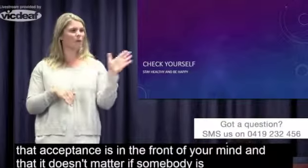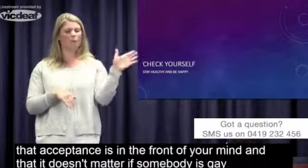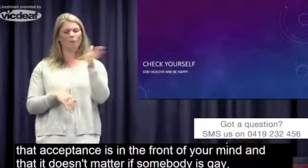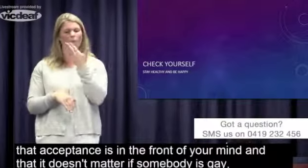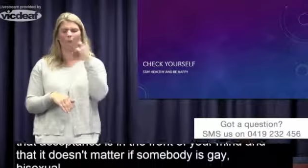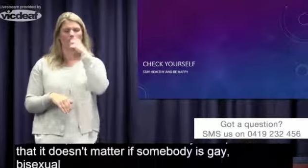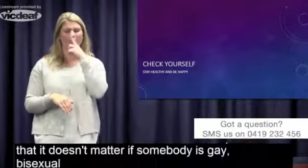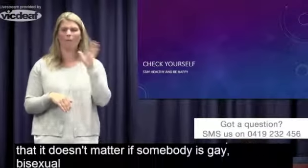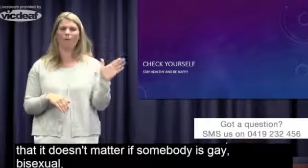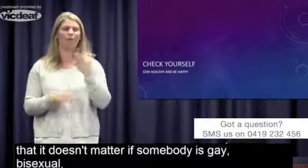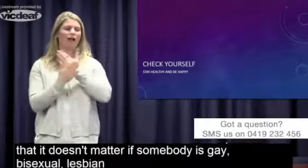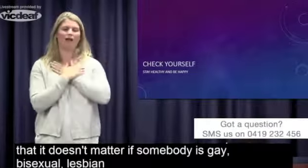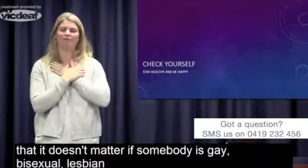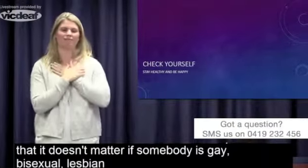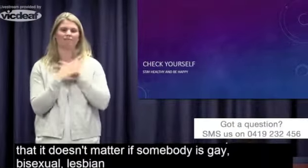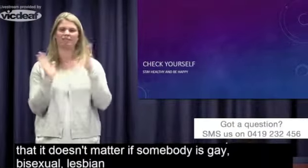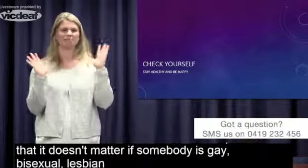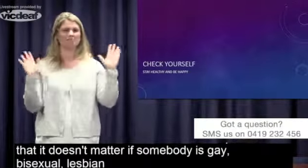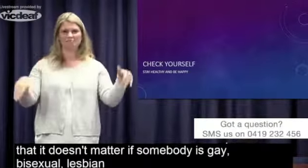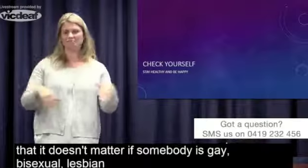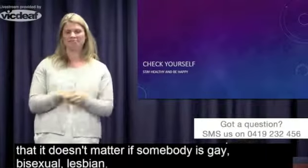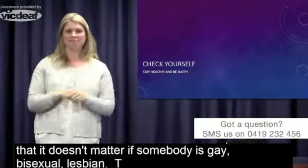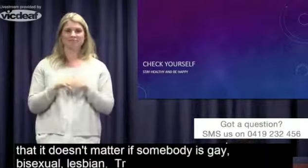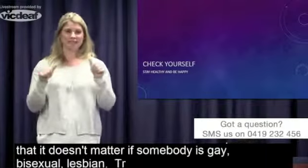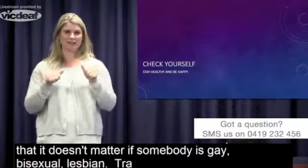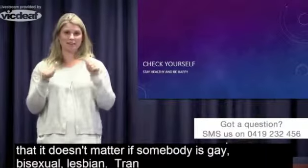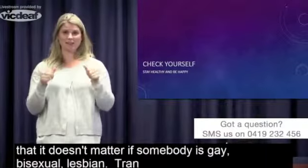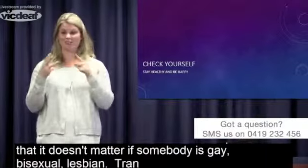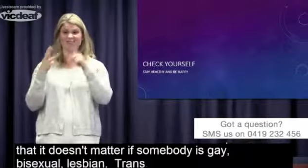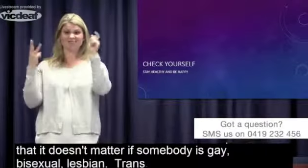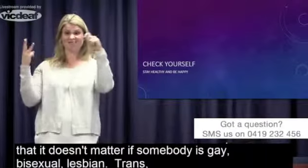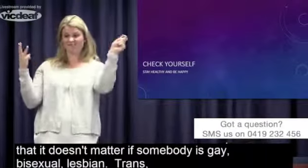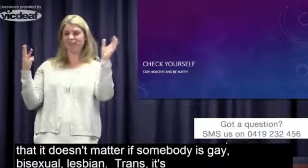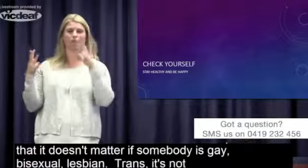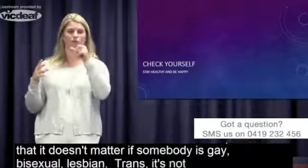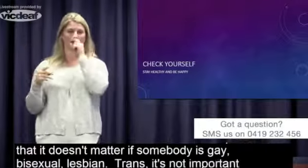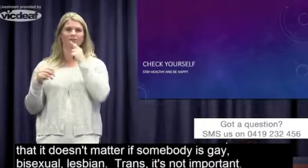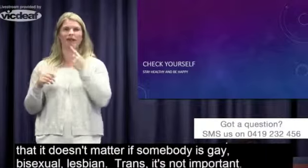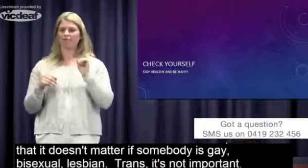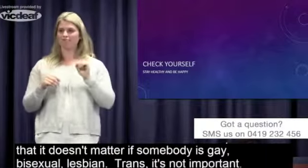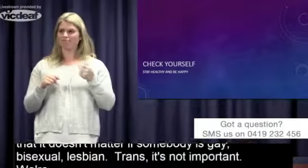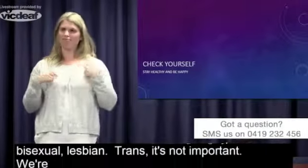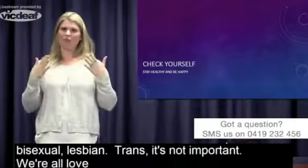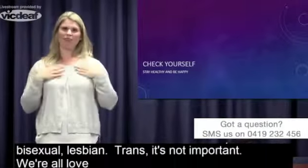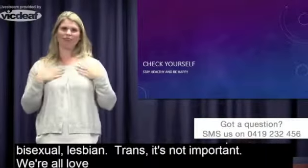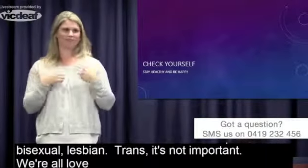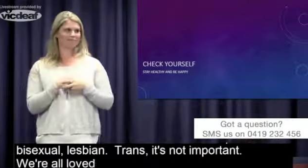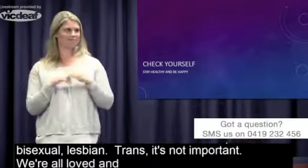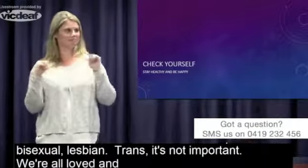doesn't matter. Trans, it's not important. We all love and we're all equal. So they're the 3 points I've really